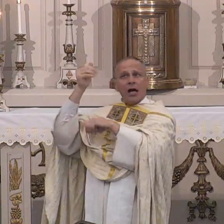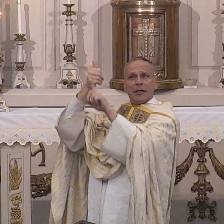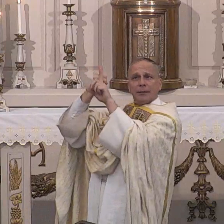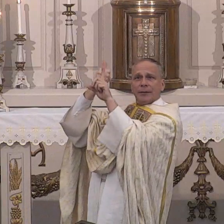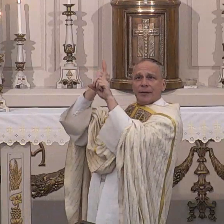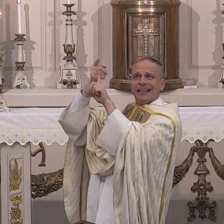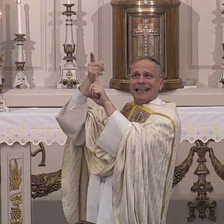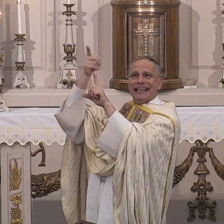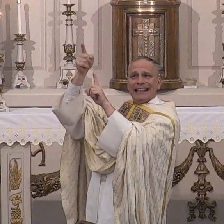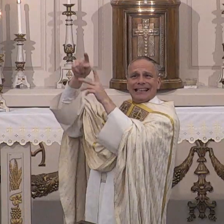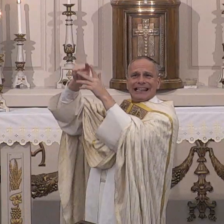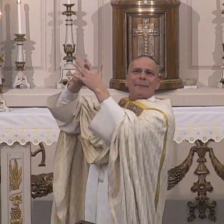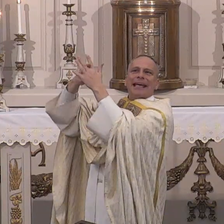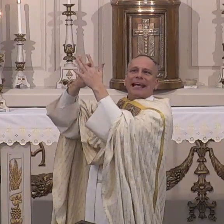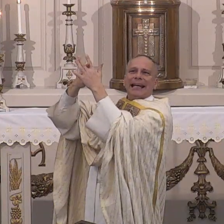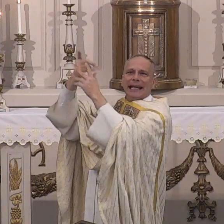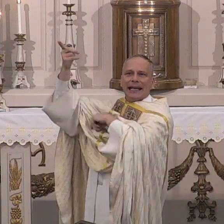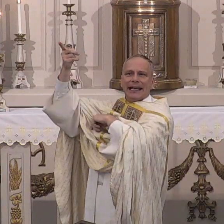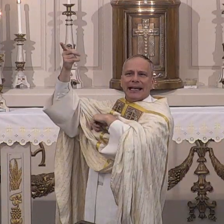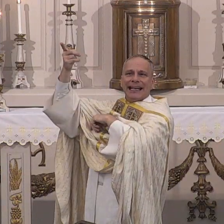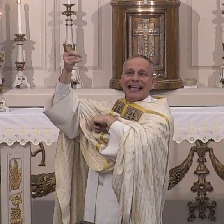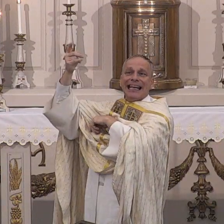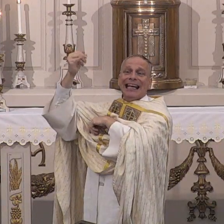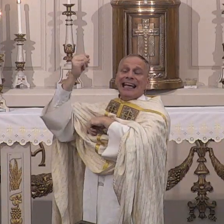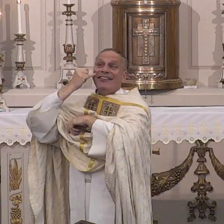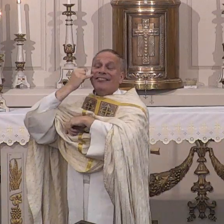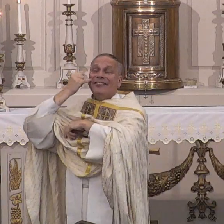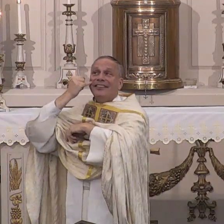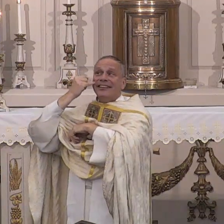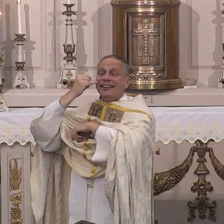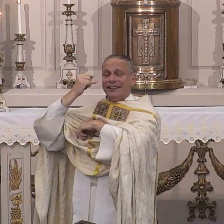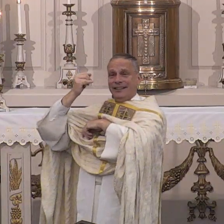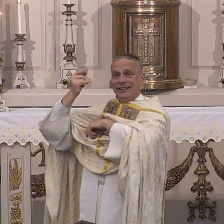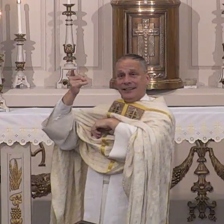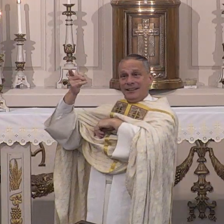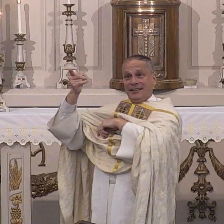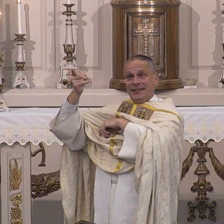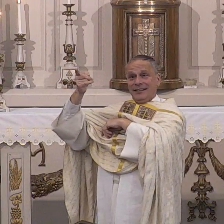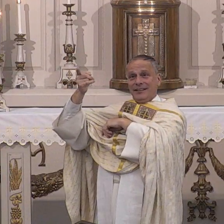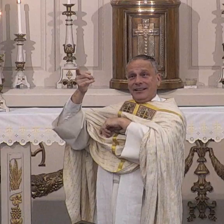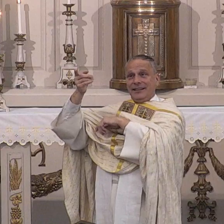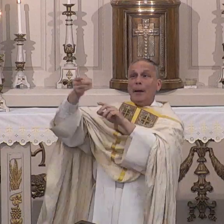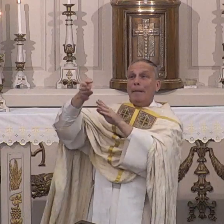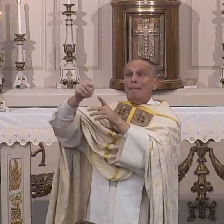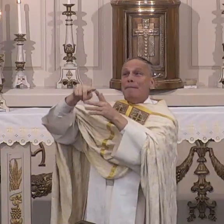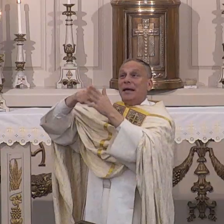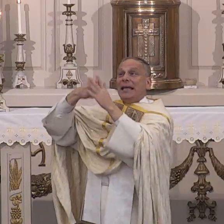have a mother where God is the beginning?